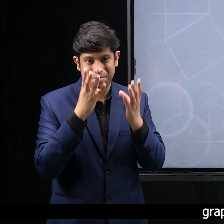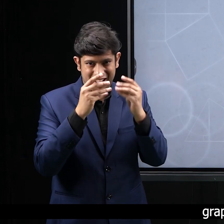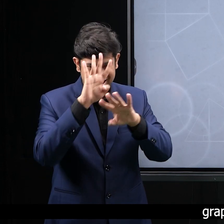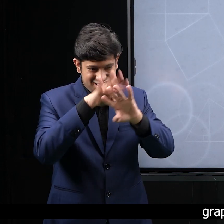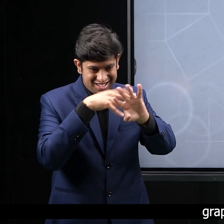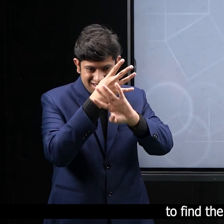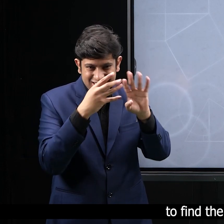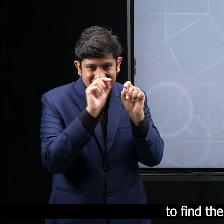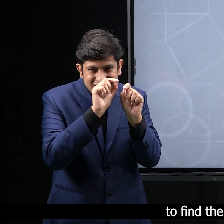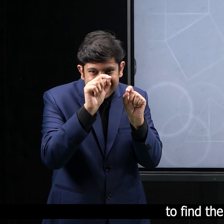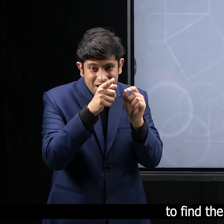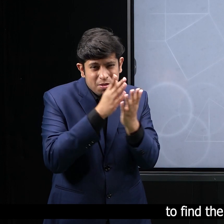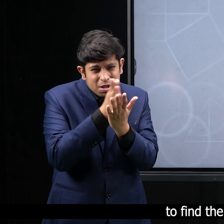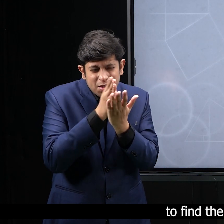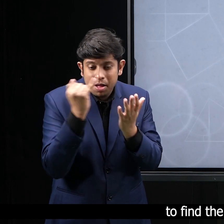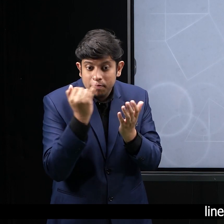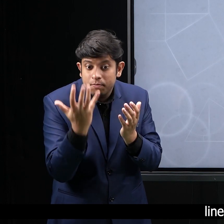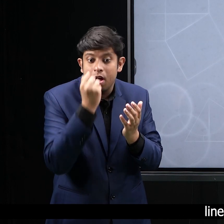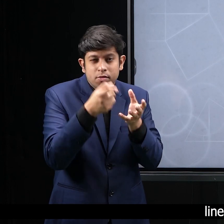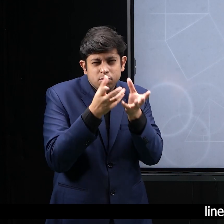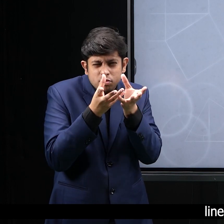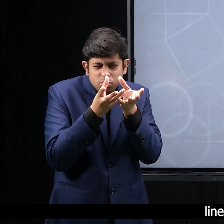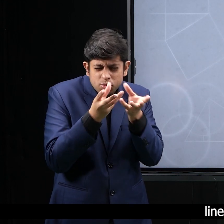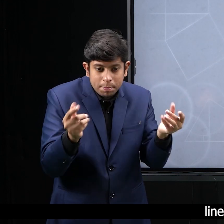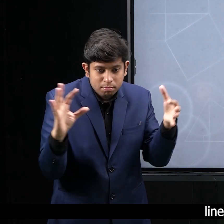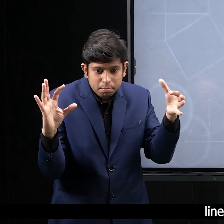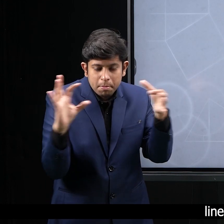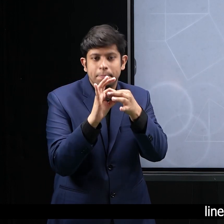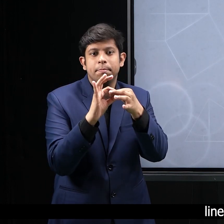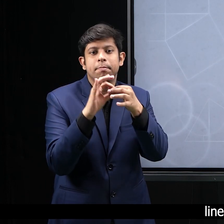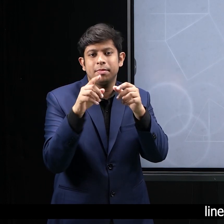Graphical method to find the solution of a pair of linear equations.